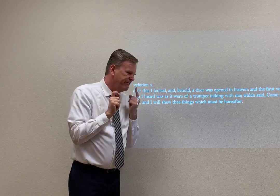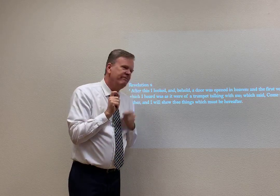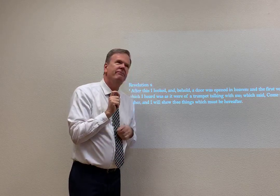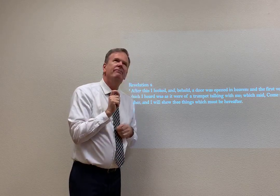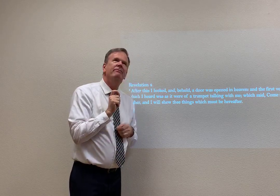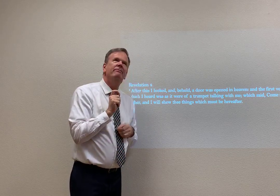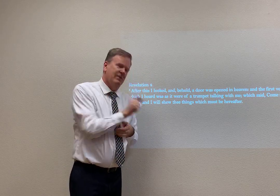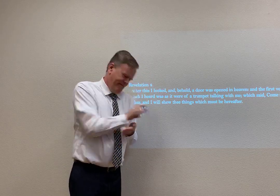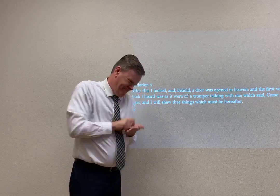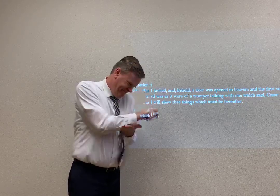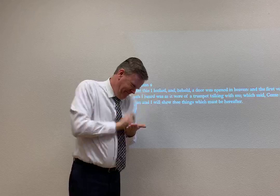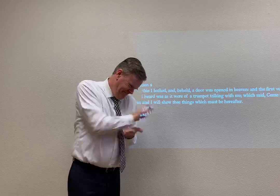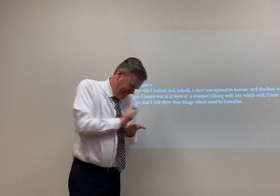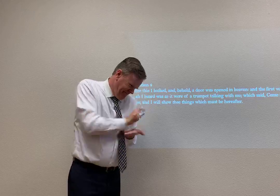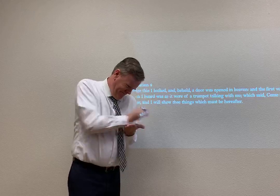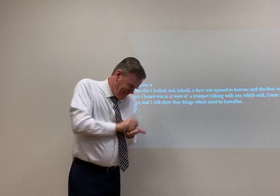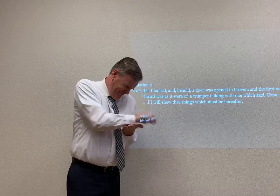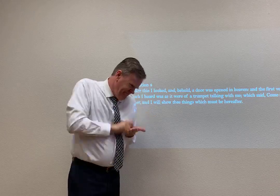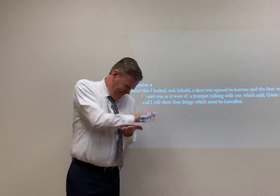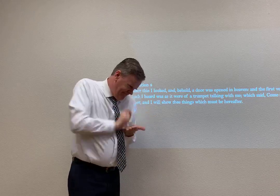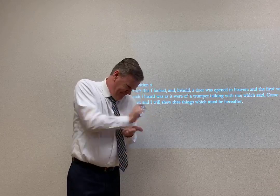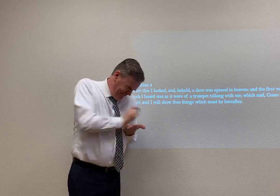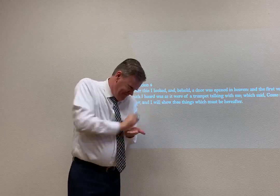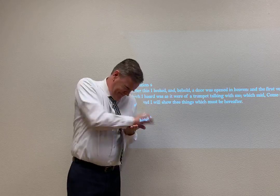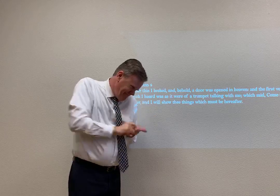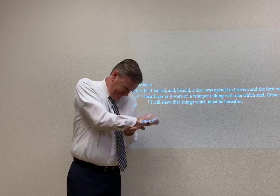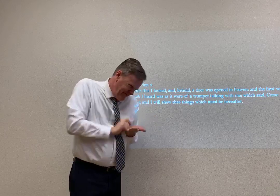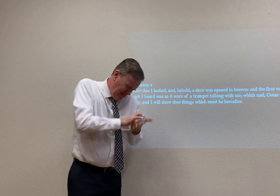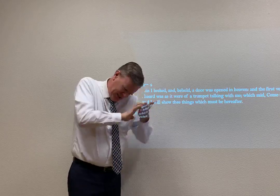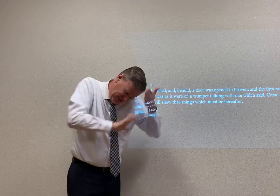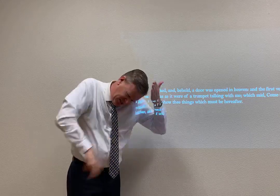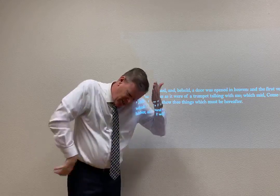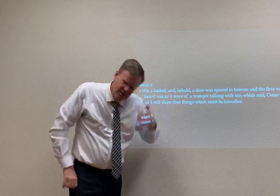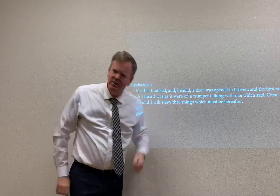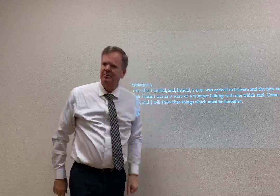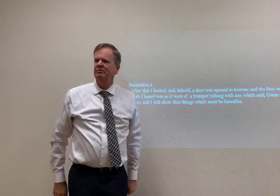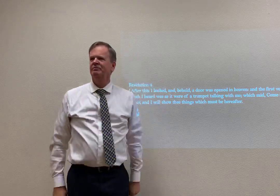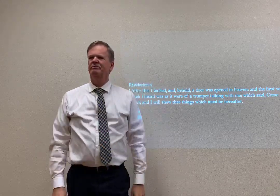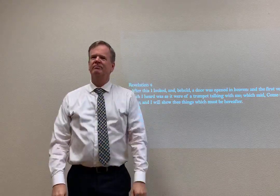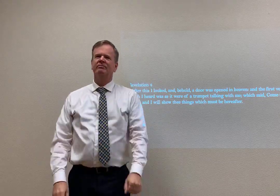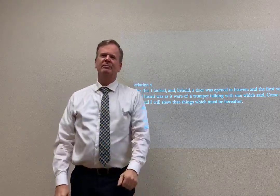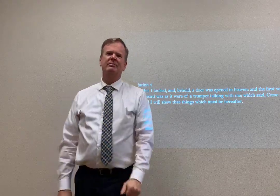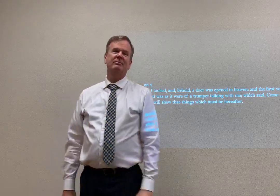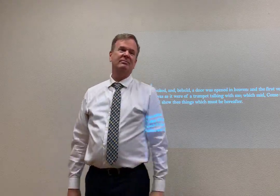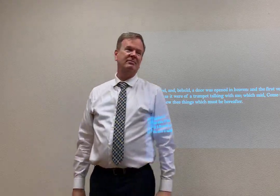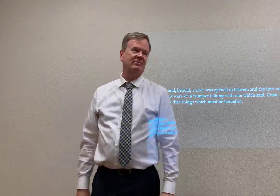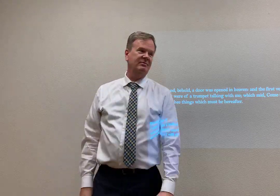it. So he tries his best, and he writes, and he does everything he can, and writes it all down.